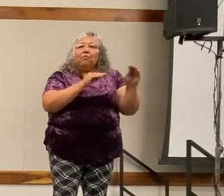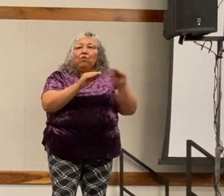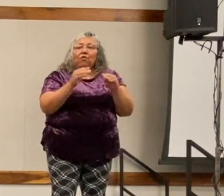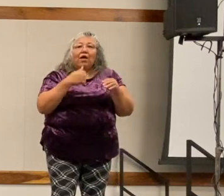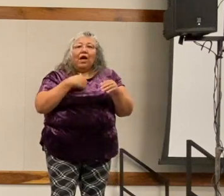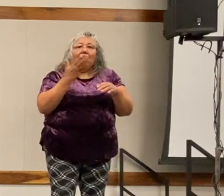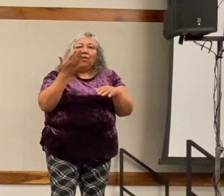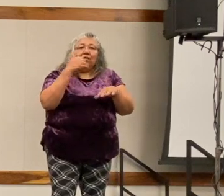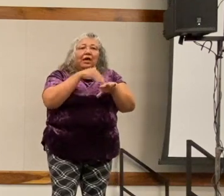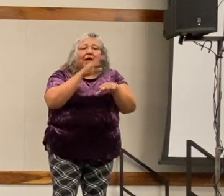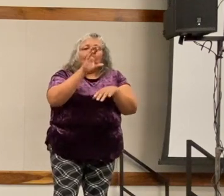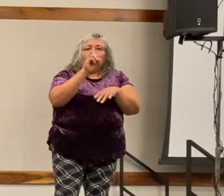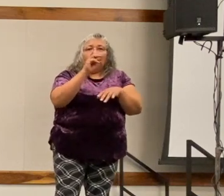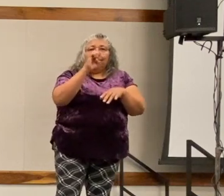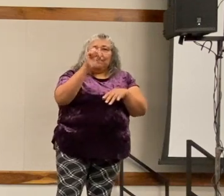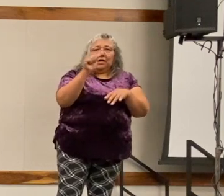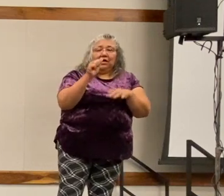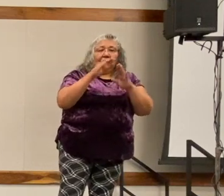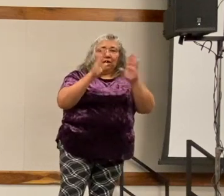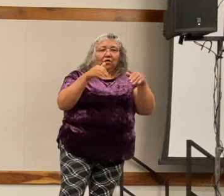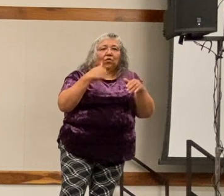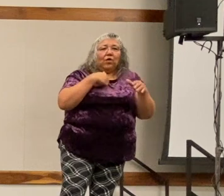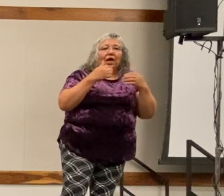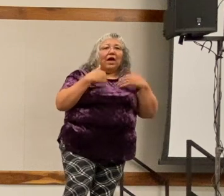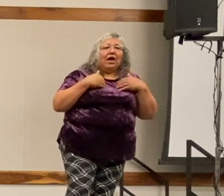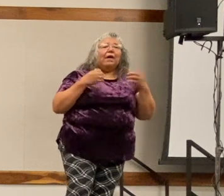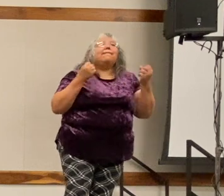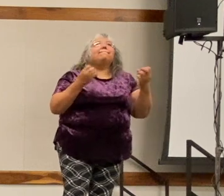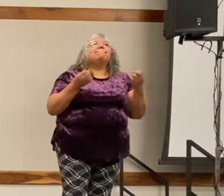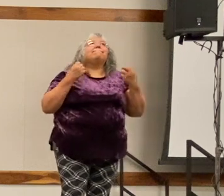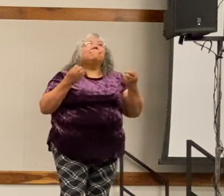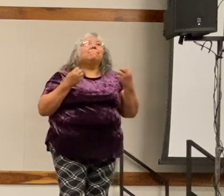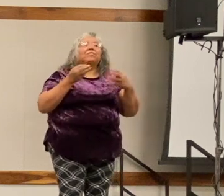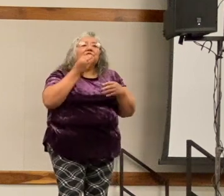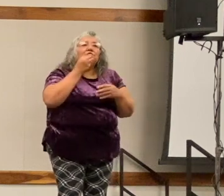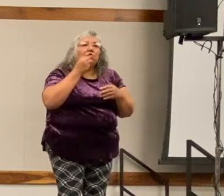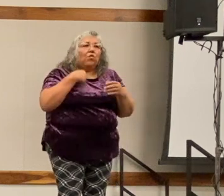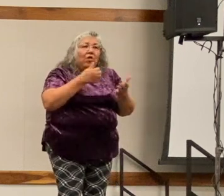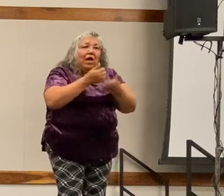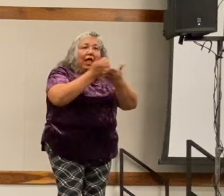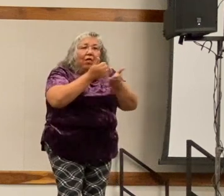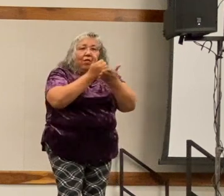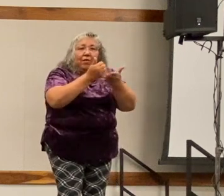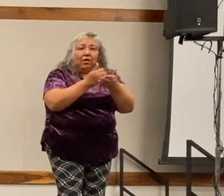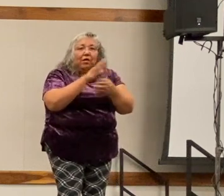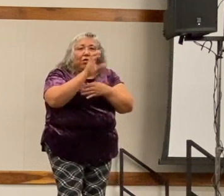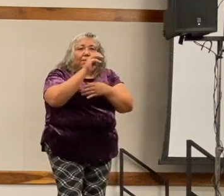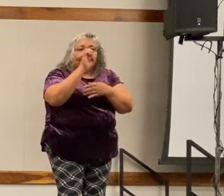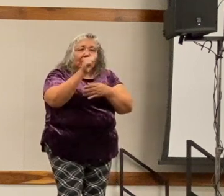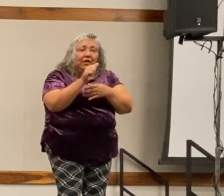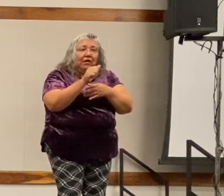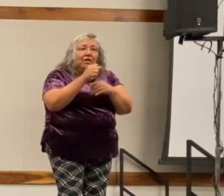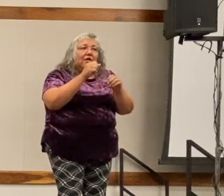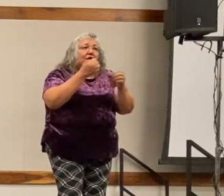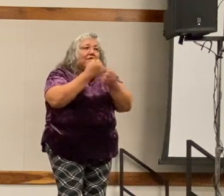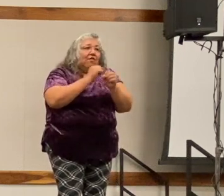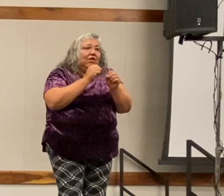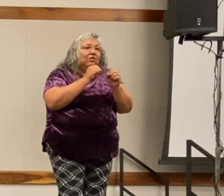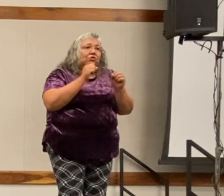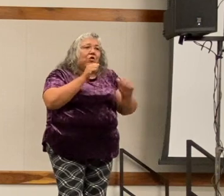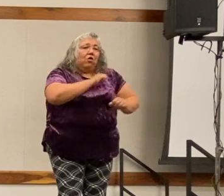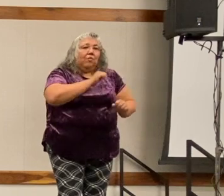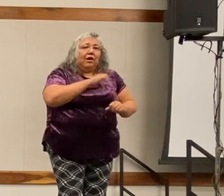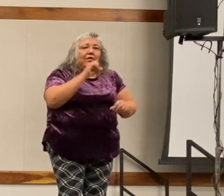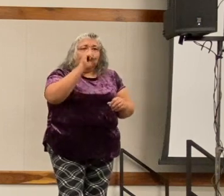was at Kamiya House and we were receiving pallets and pallets of food and we were helping them out, Kamiya, Salvation Army, and St. Joe's were